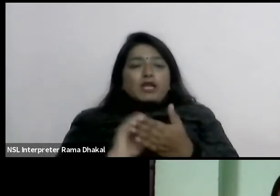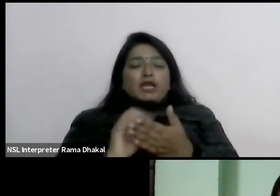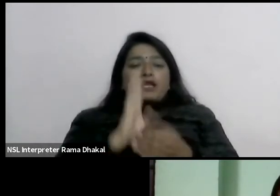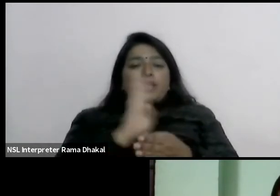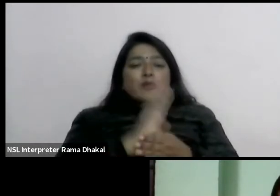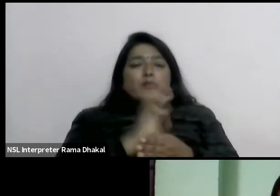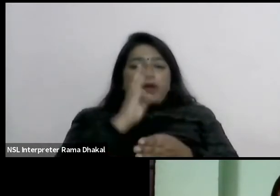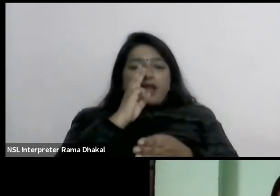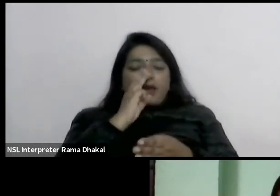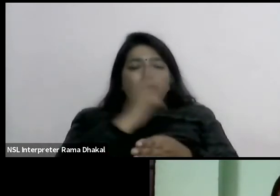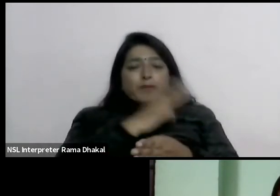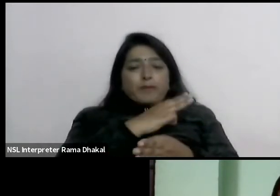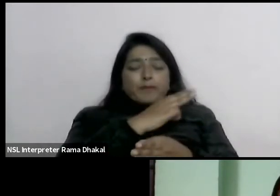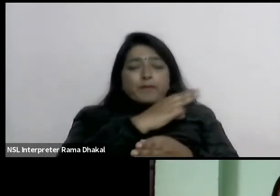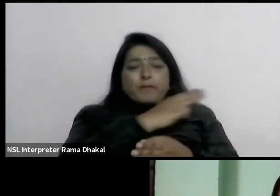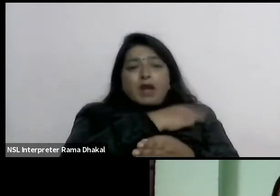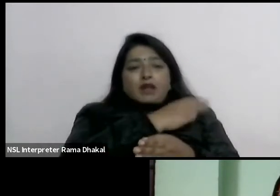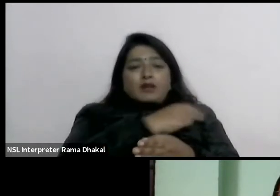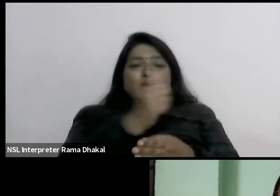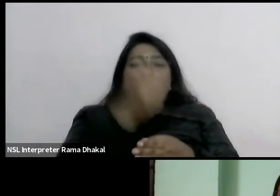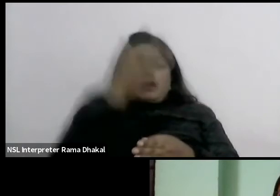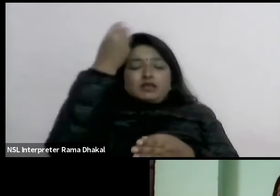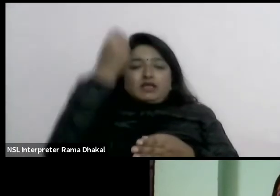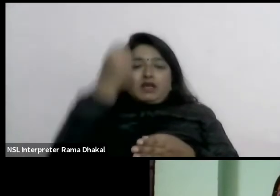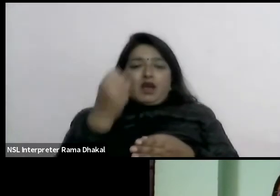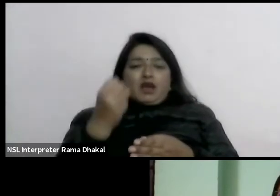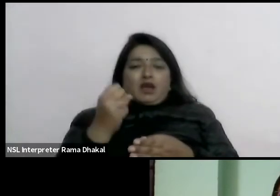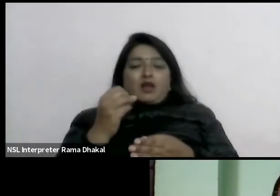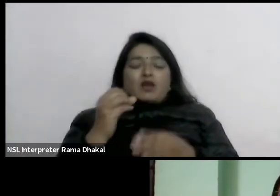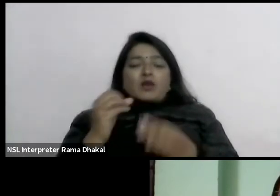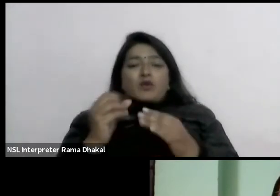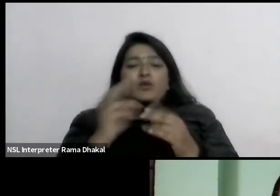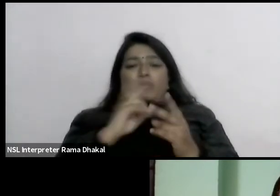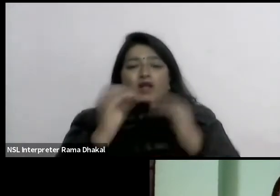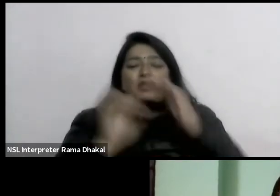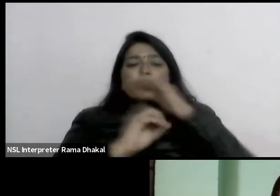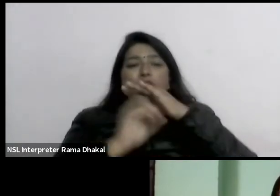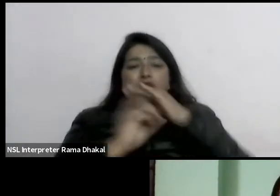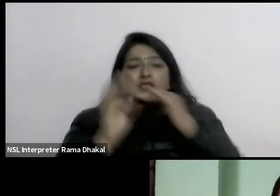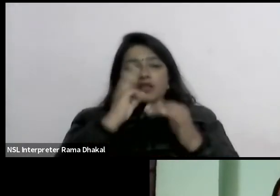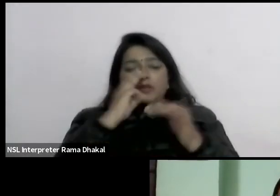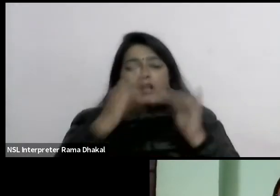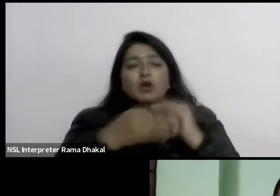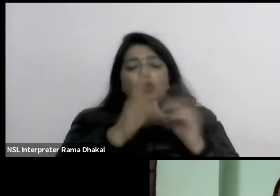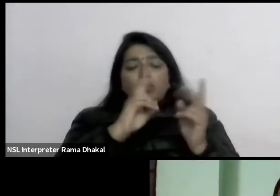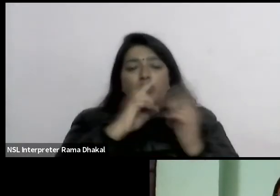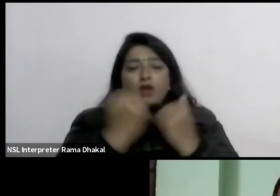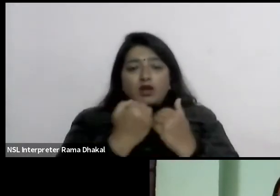it as a human rights issue before the Human Rights Council, all the major human rights,